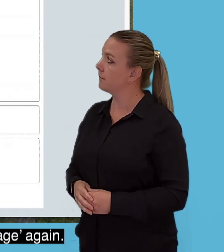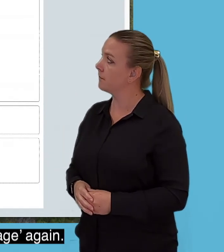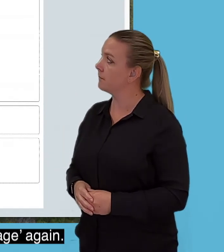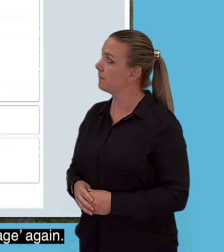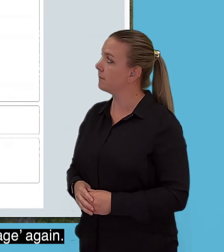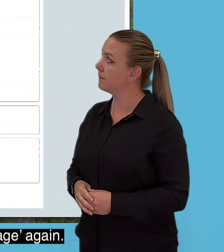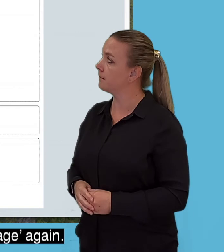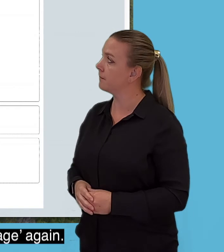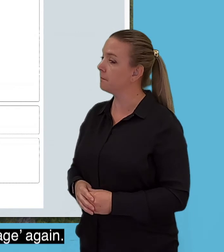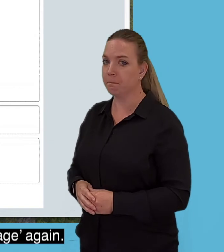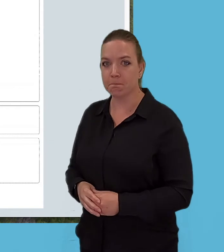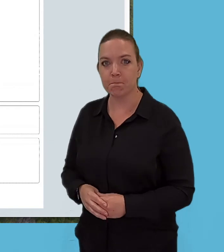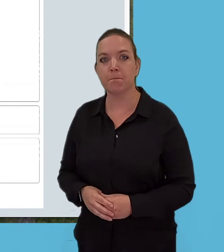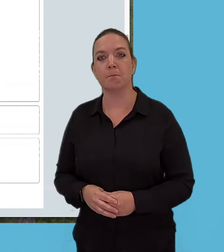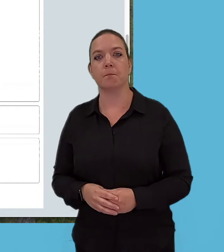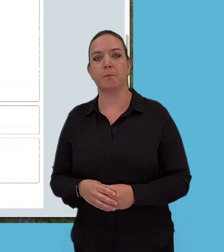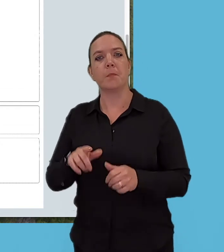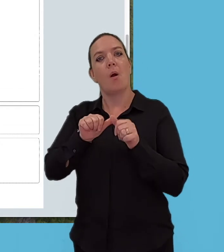So we're going to select Next Page again.